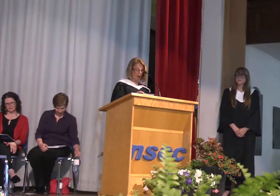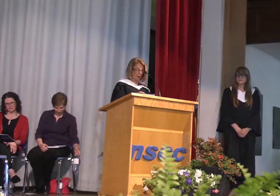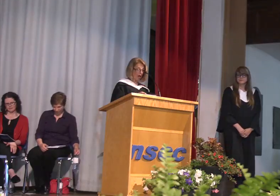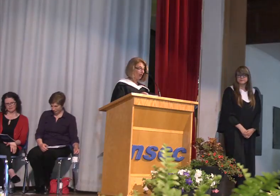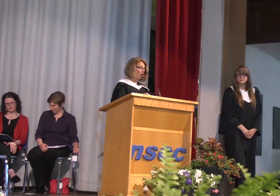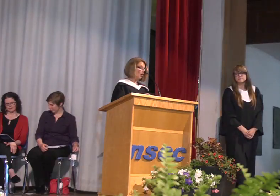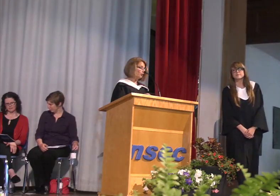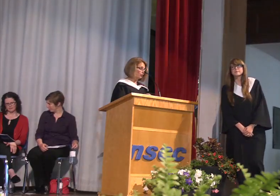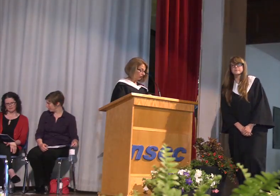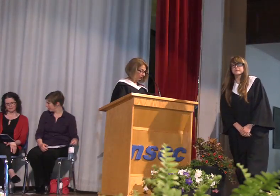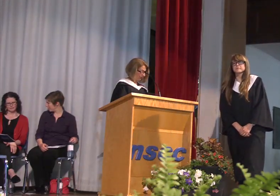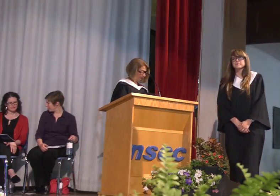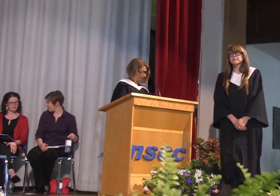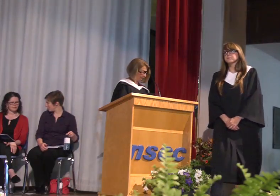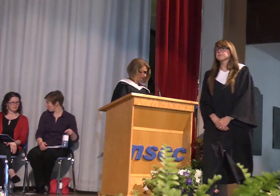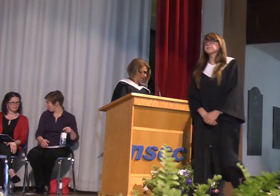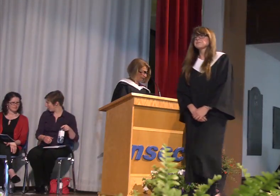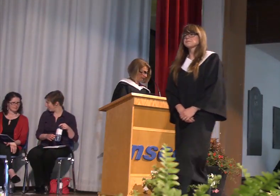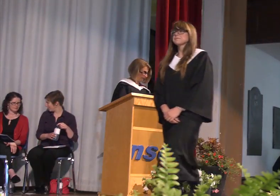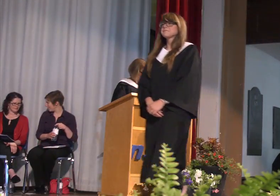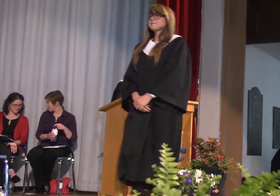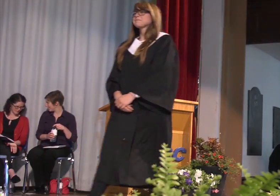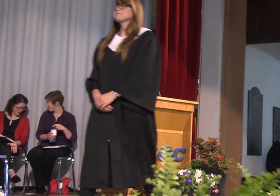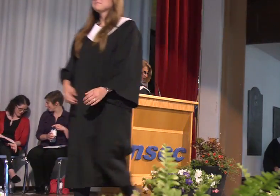Alyssa Longmire, Honors.